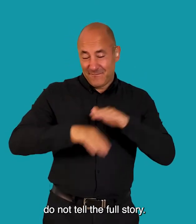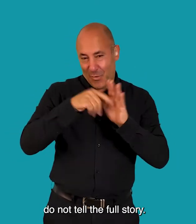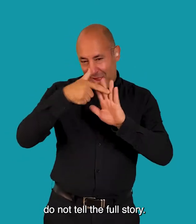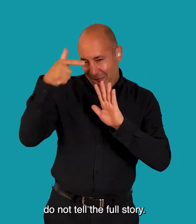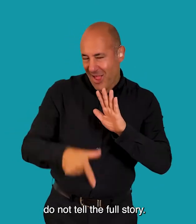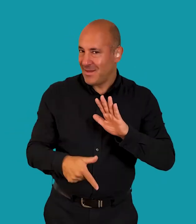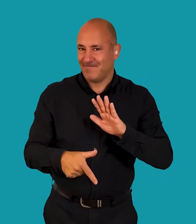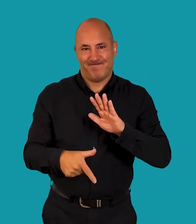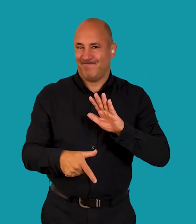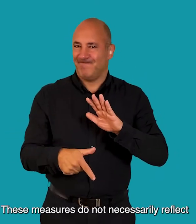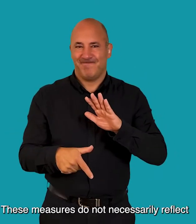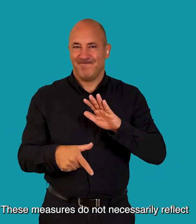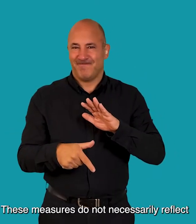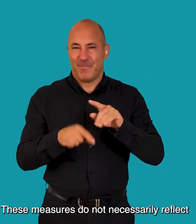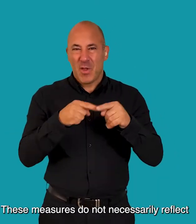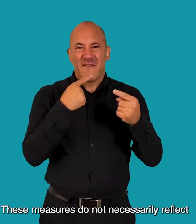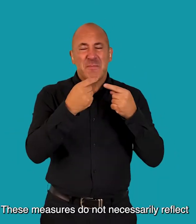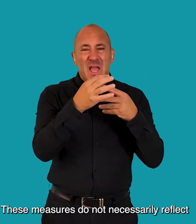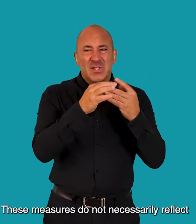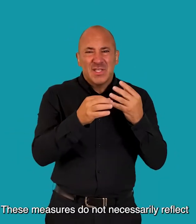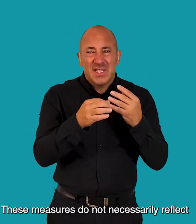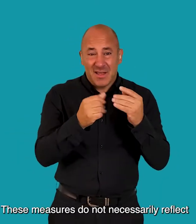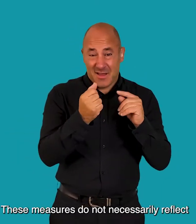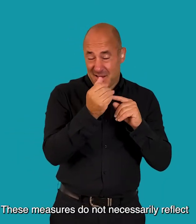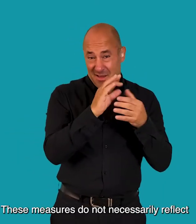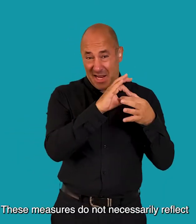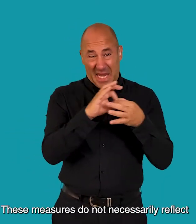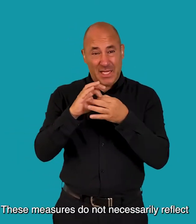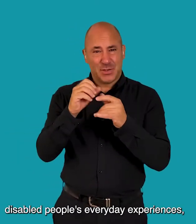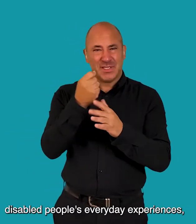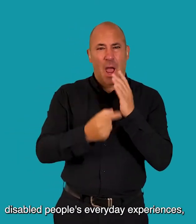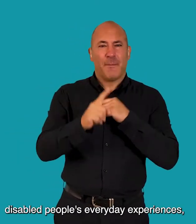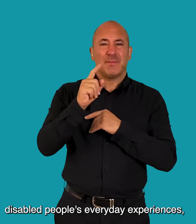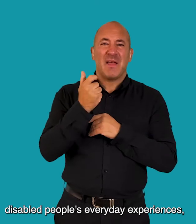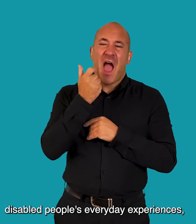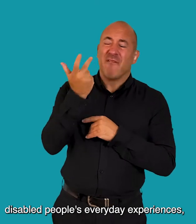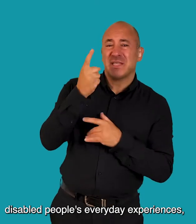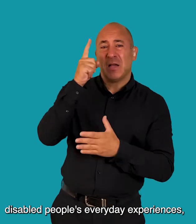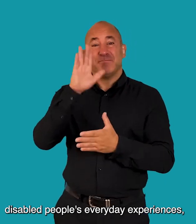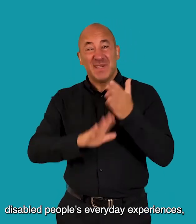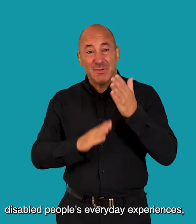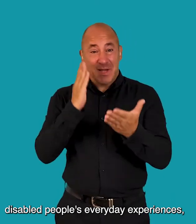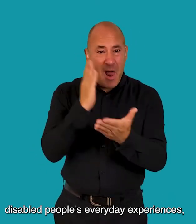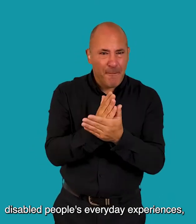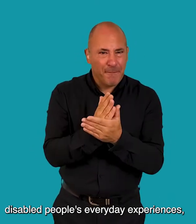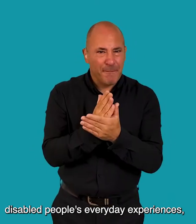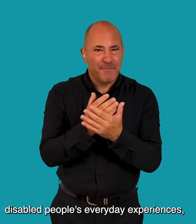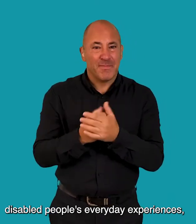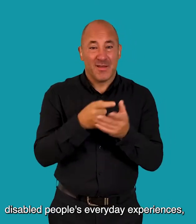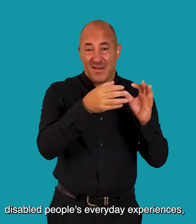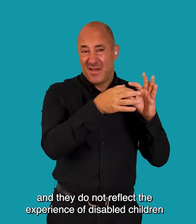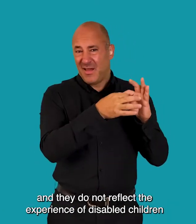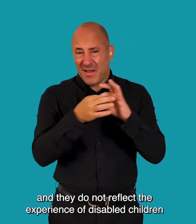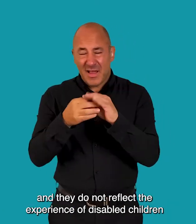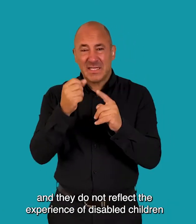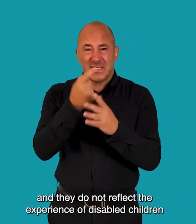story. These measures do not necessarily reflect disabled people's everyday experiences, and they do not reflect